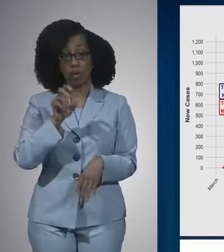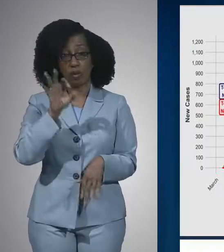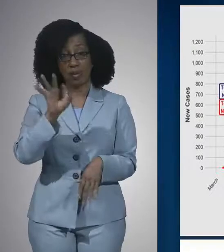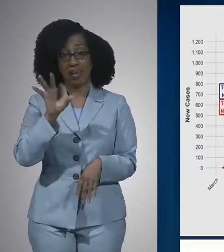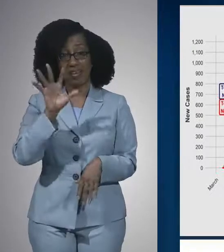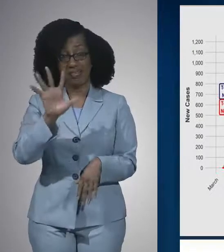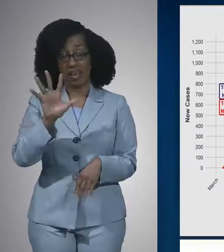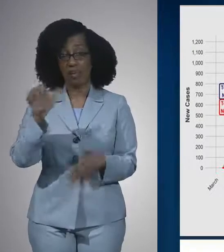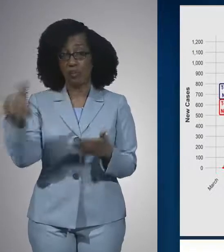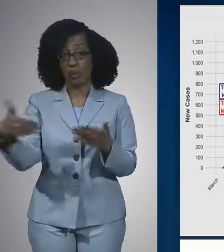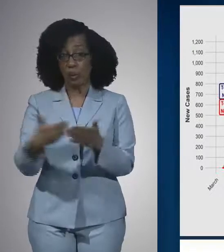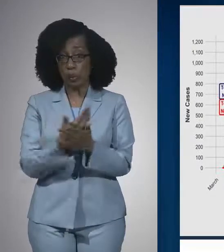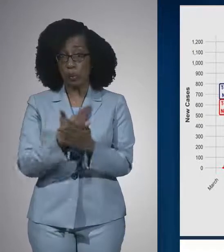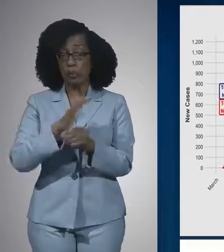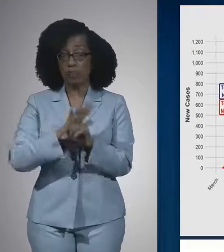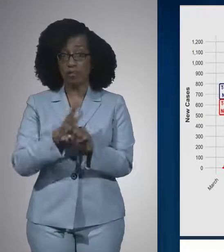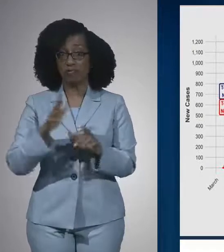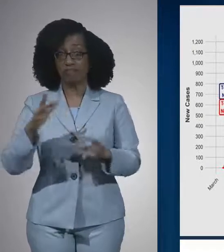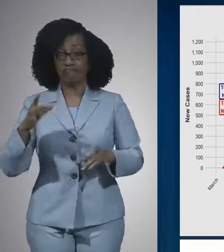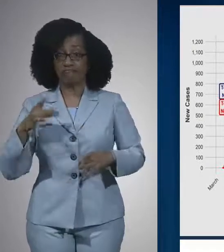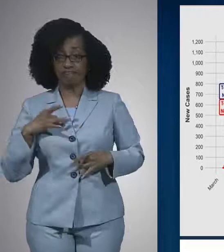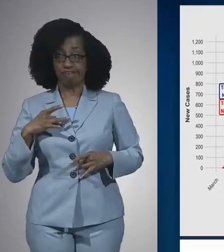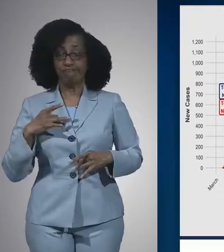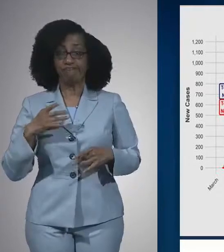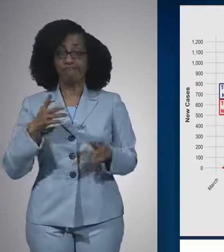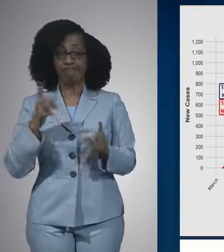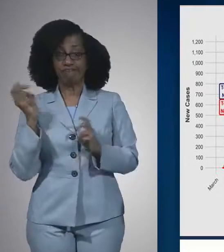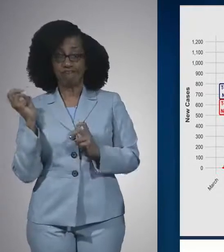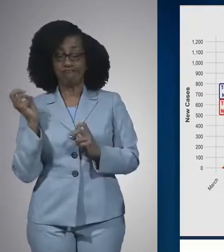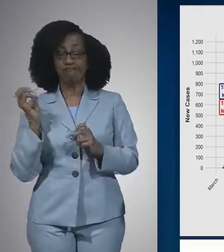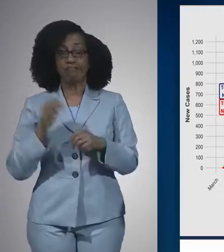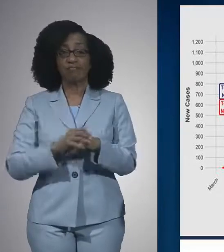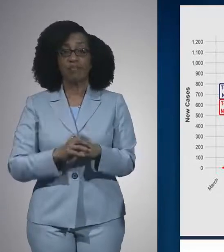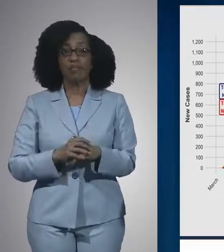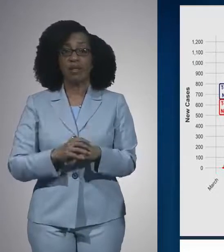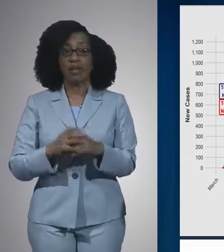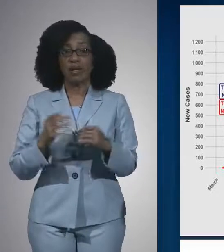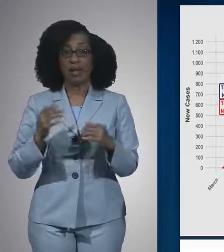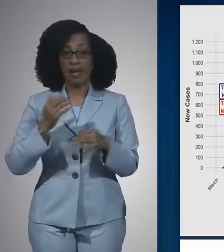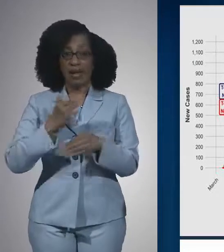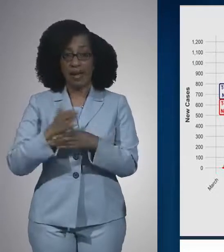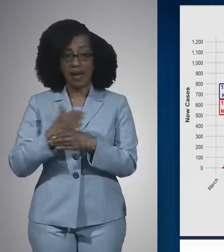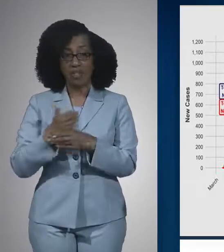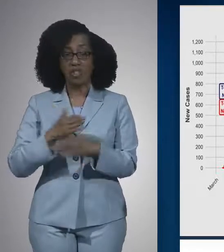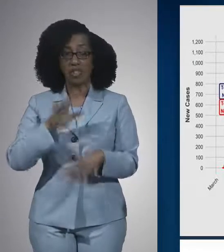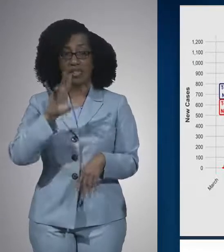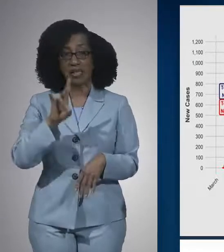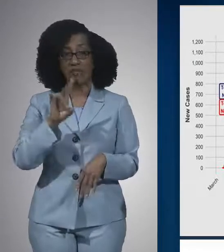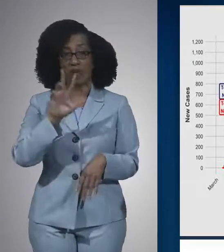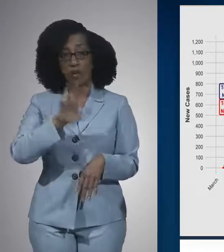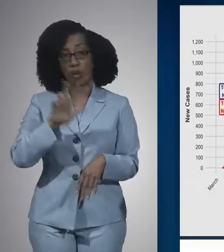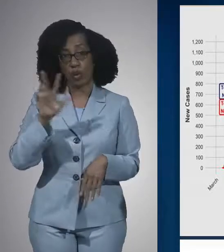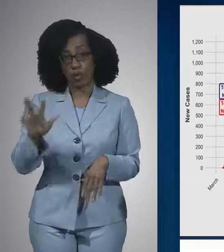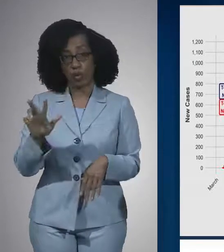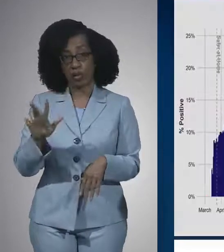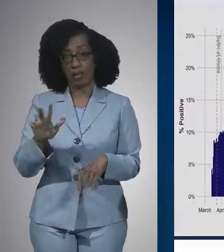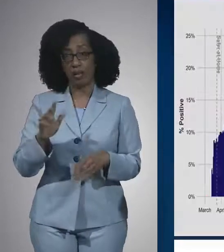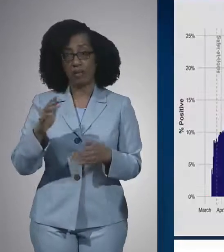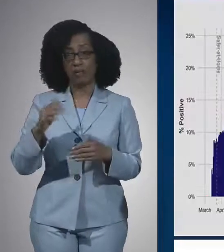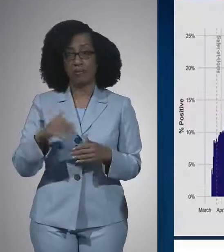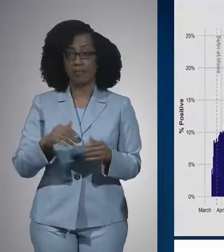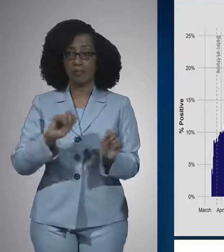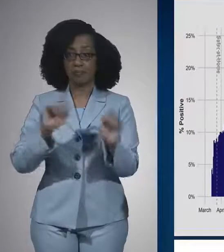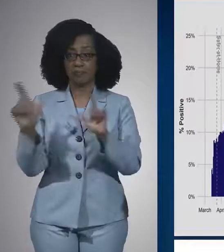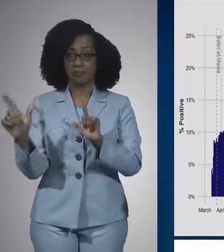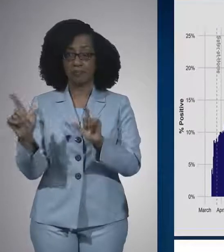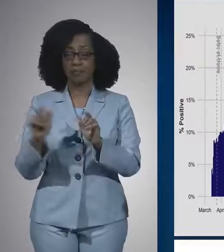1,295. The 7-day average of cases per day as of today is 733. Next slide.